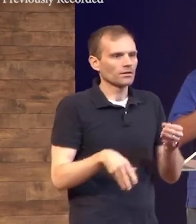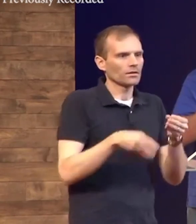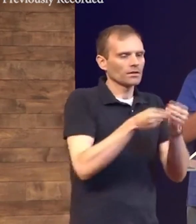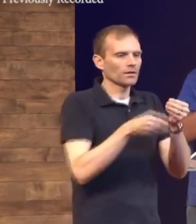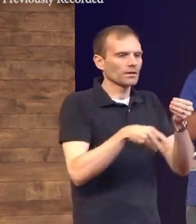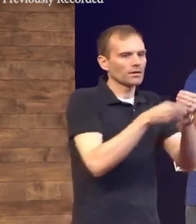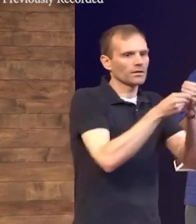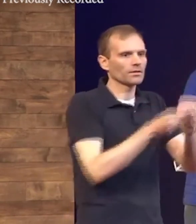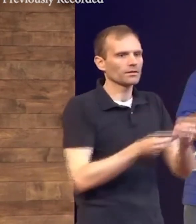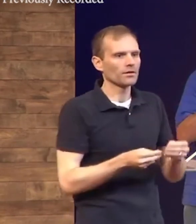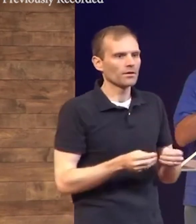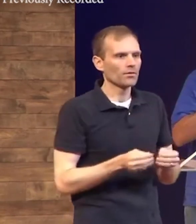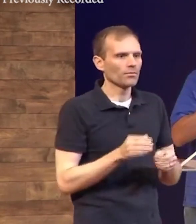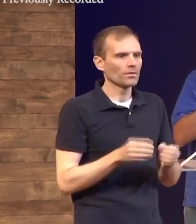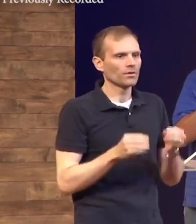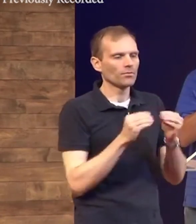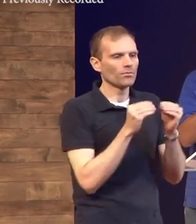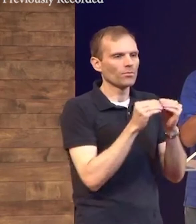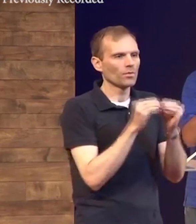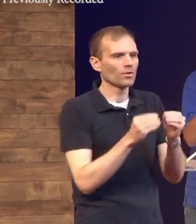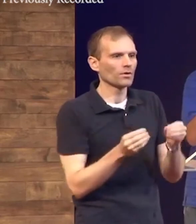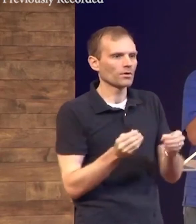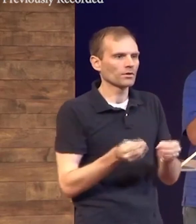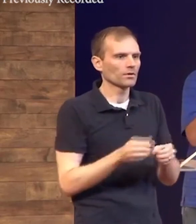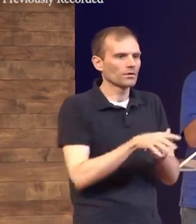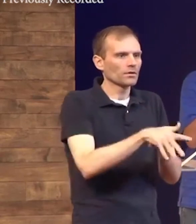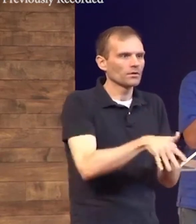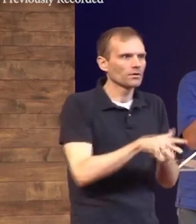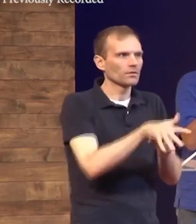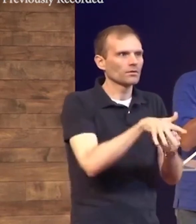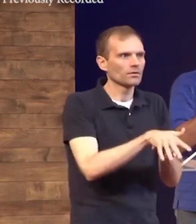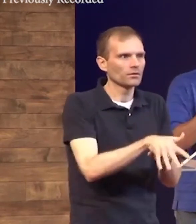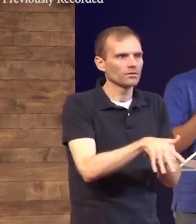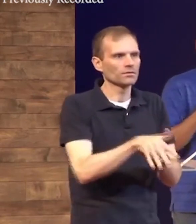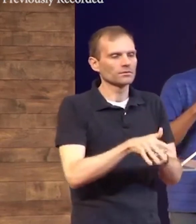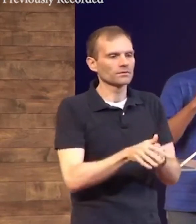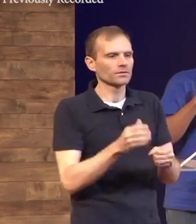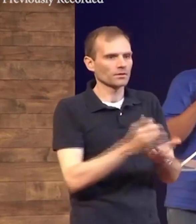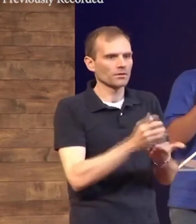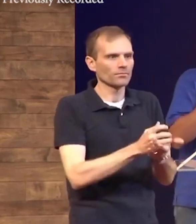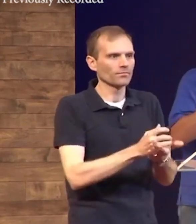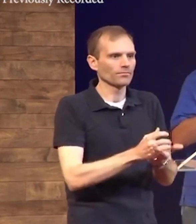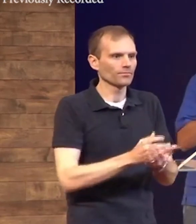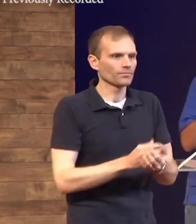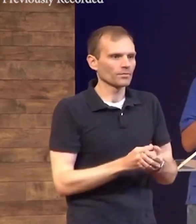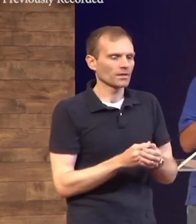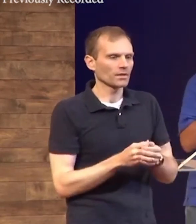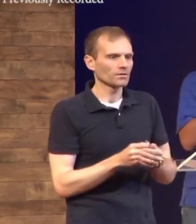day be a little higher and a little more full than you were the day before.